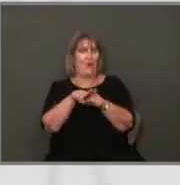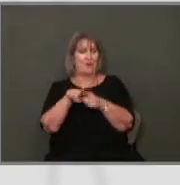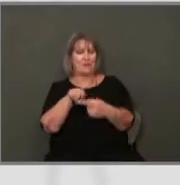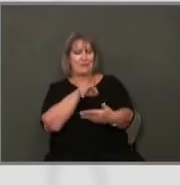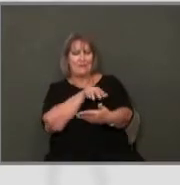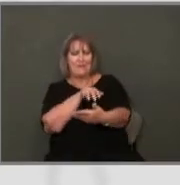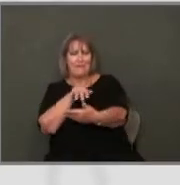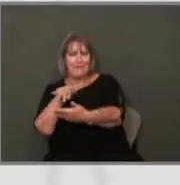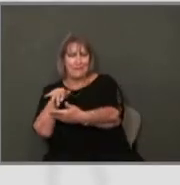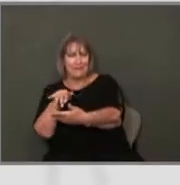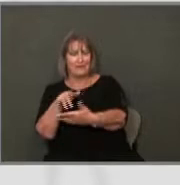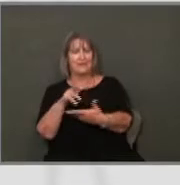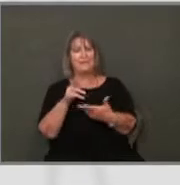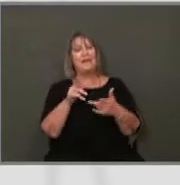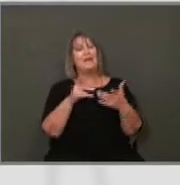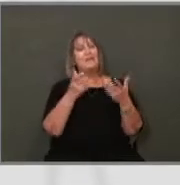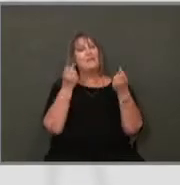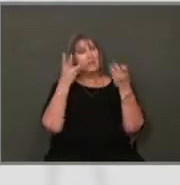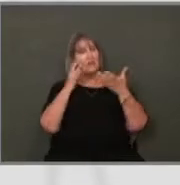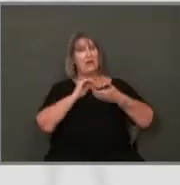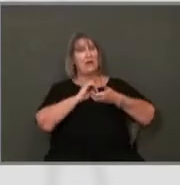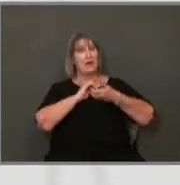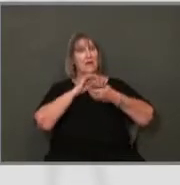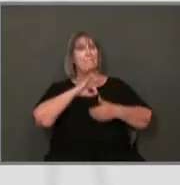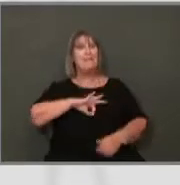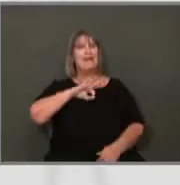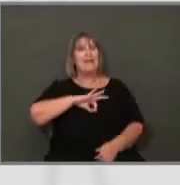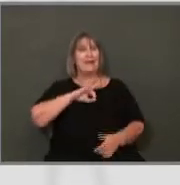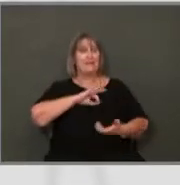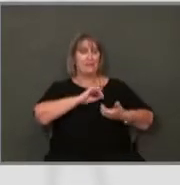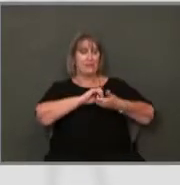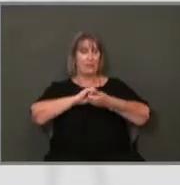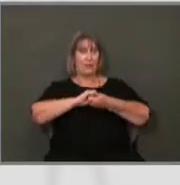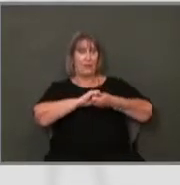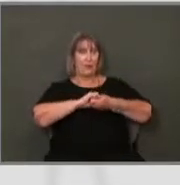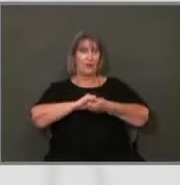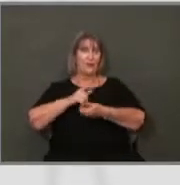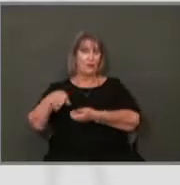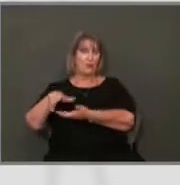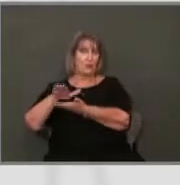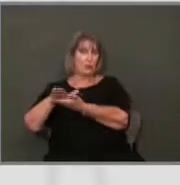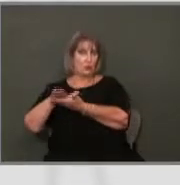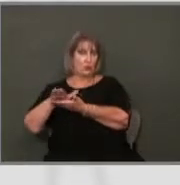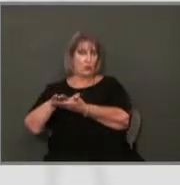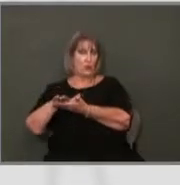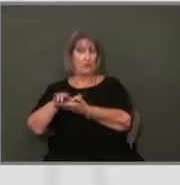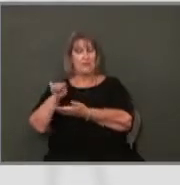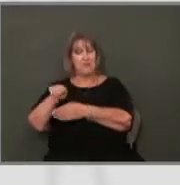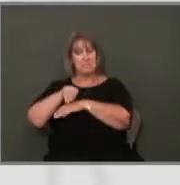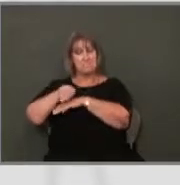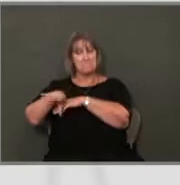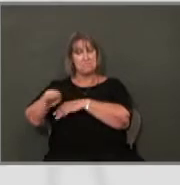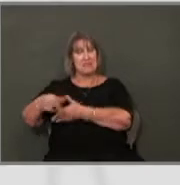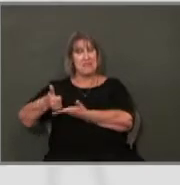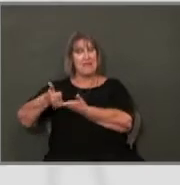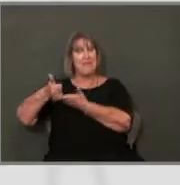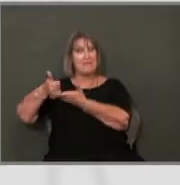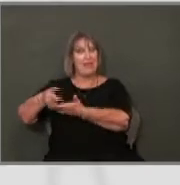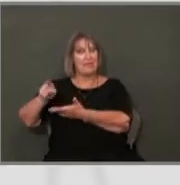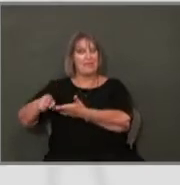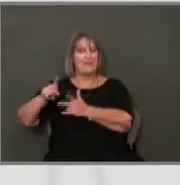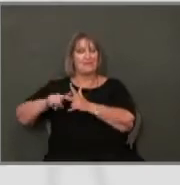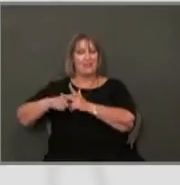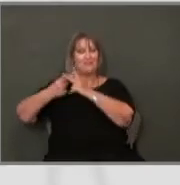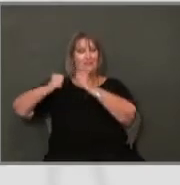that up, there's a lot of benefit to us as an organization and to the community. There certainly is a lot of benefit to the school as they get off the